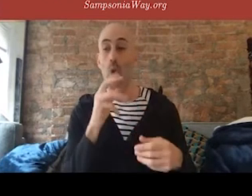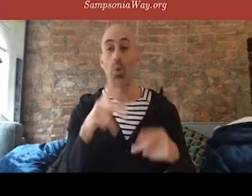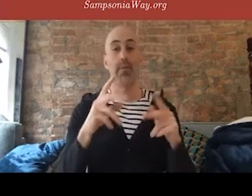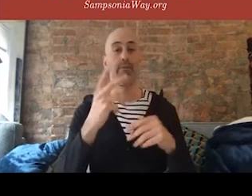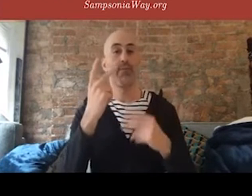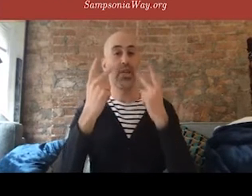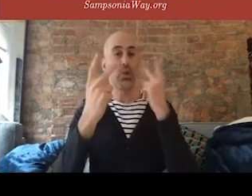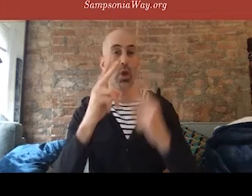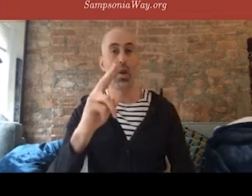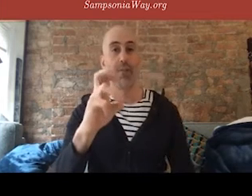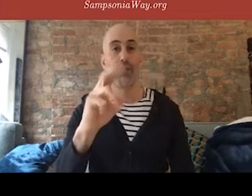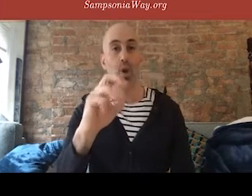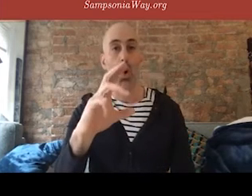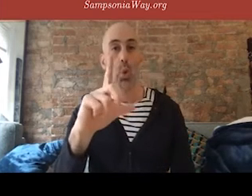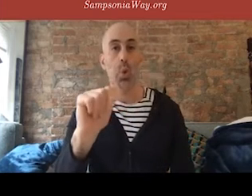a bit.